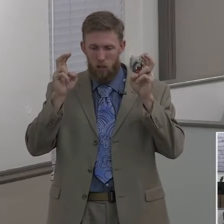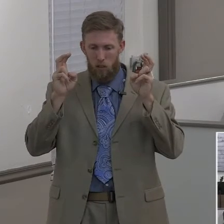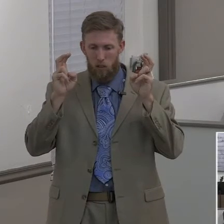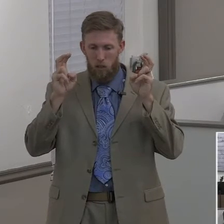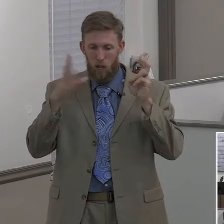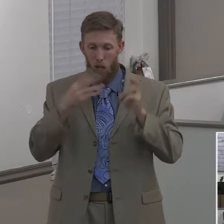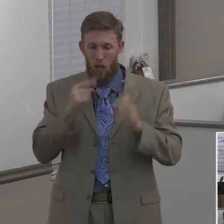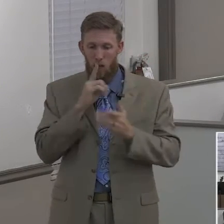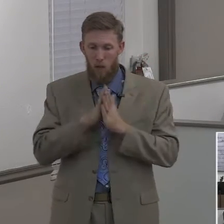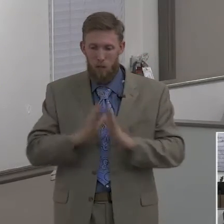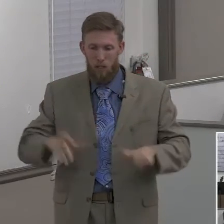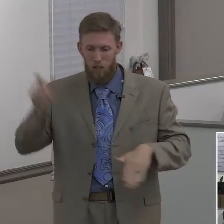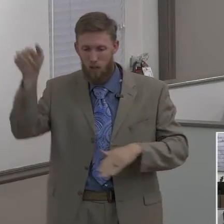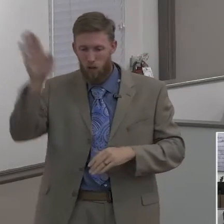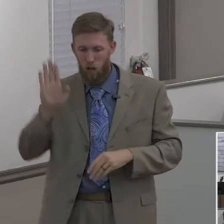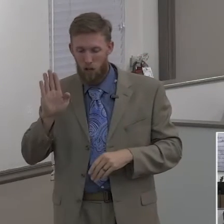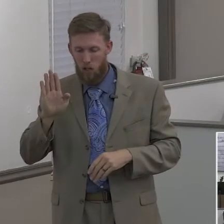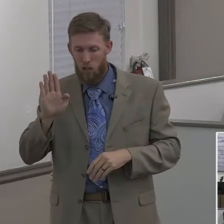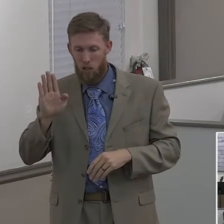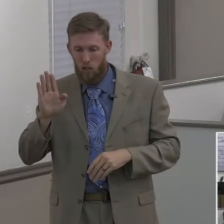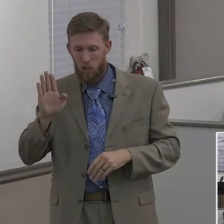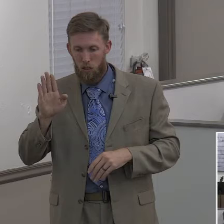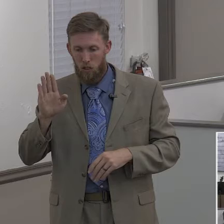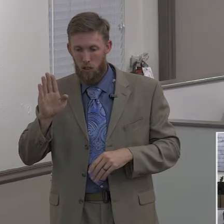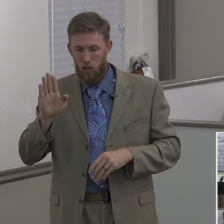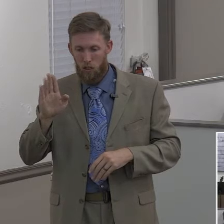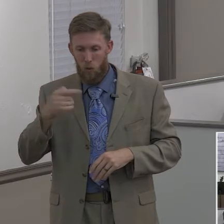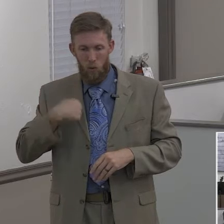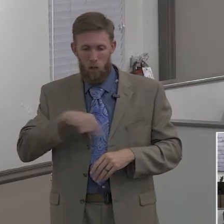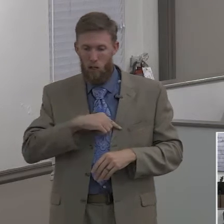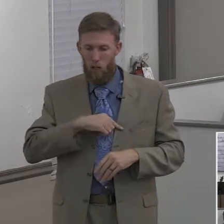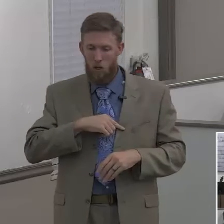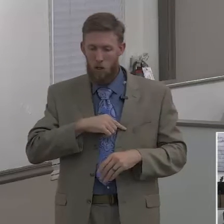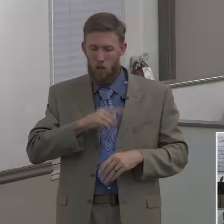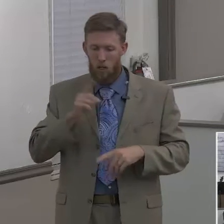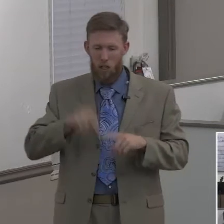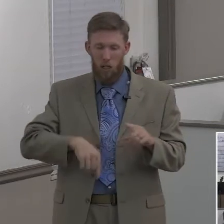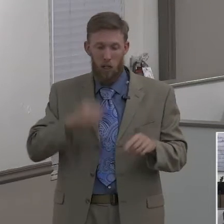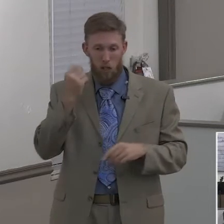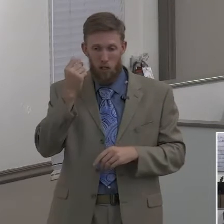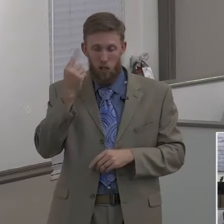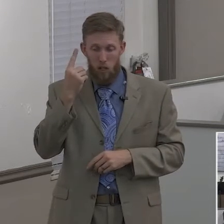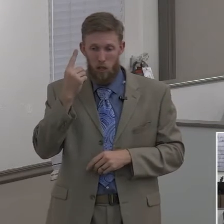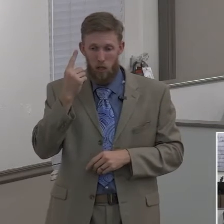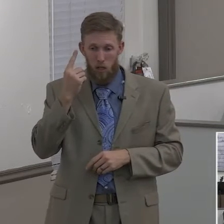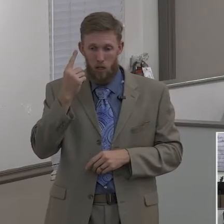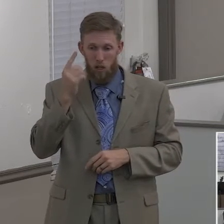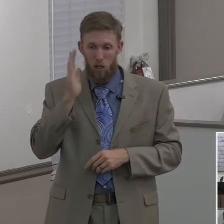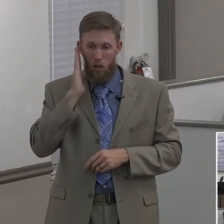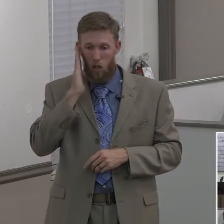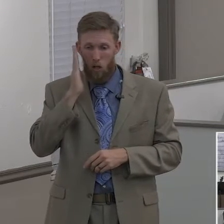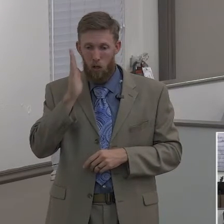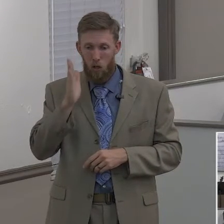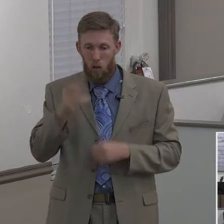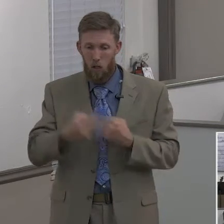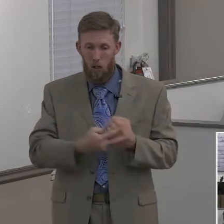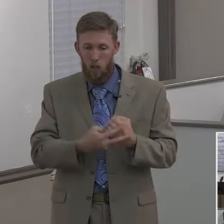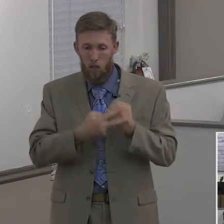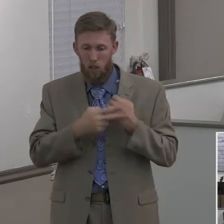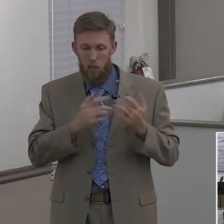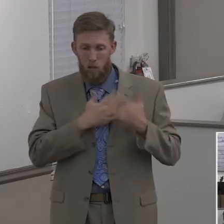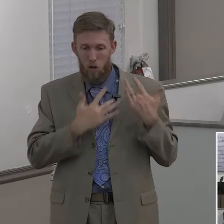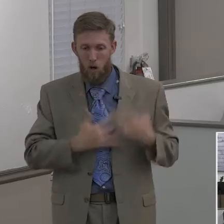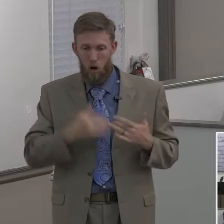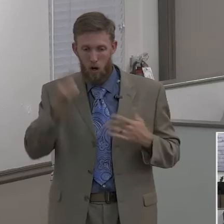says. And the peace of God, which passeth all understanding, shall